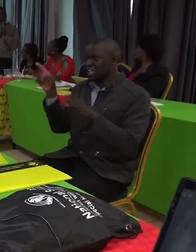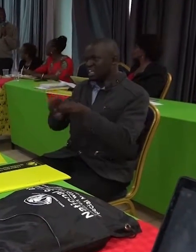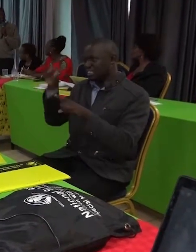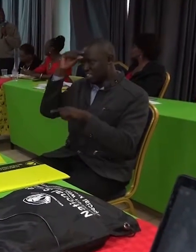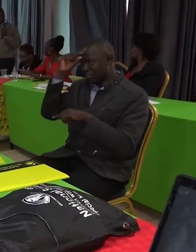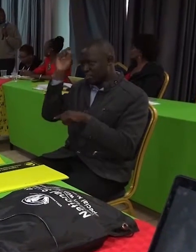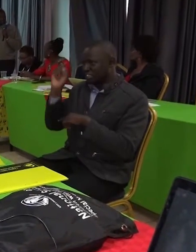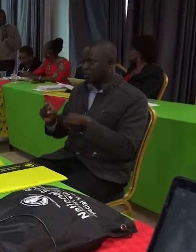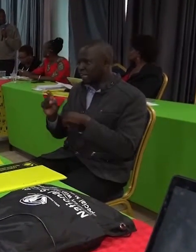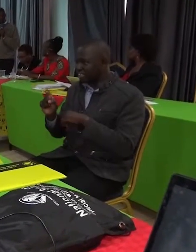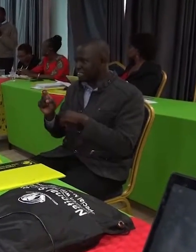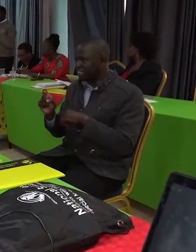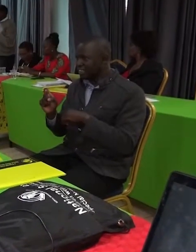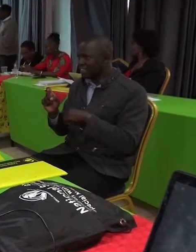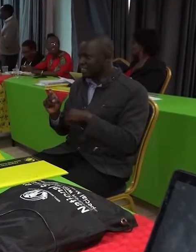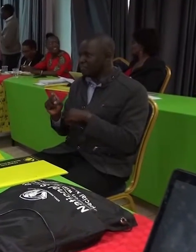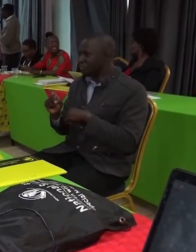we are still trying. That's what we are saying.